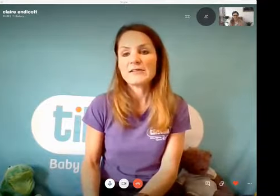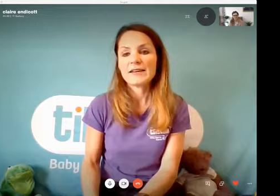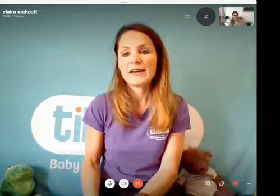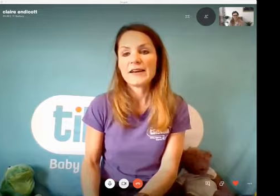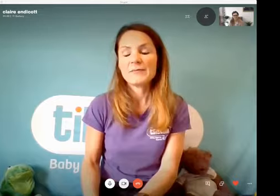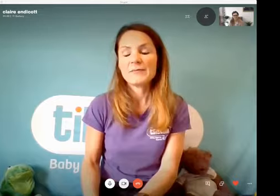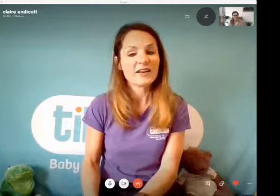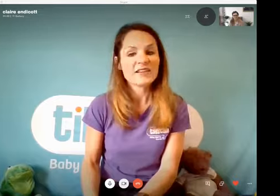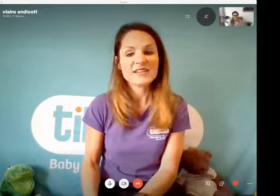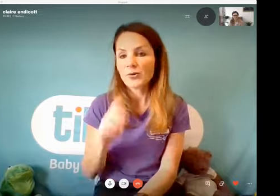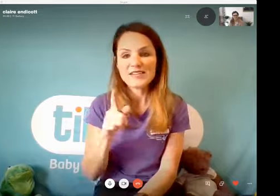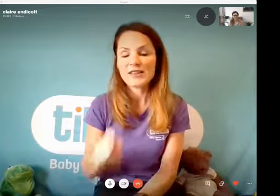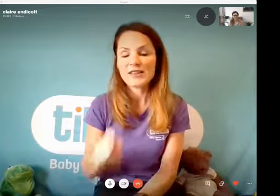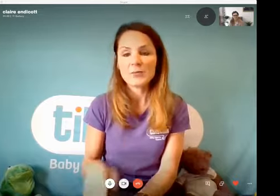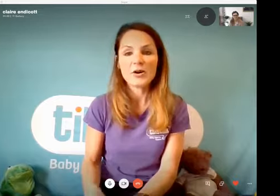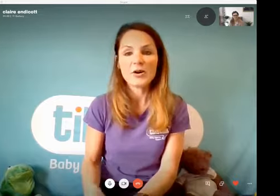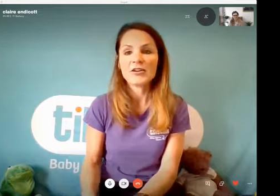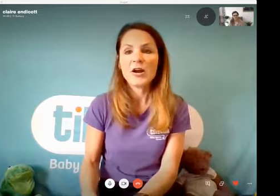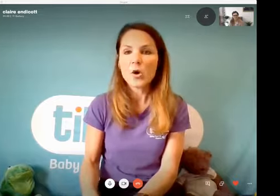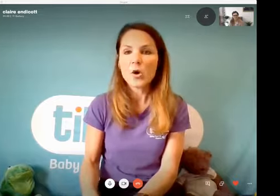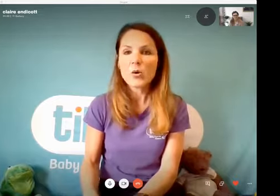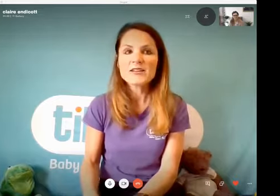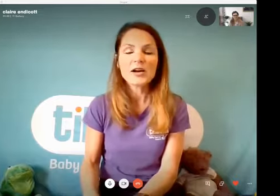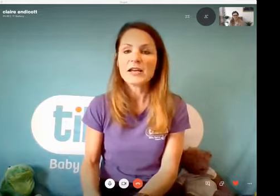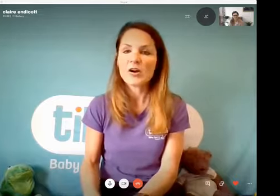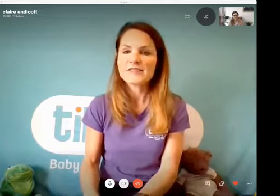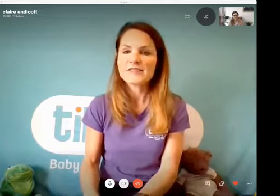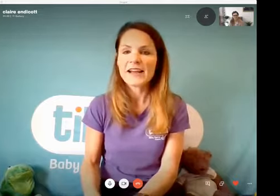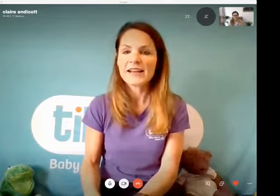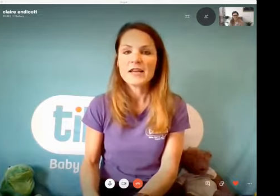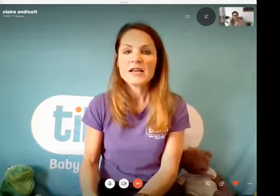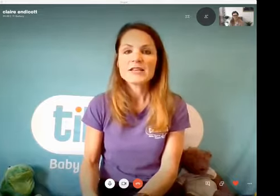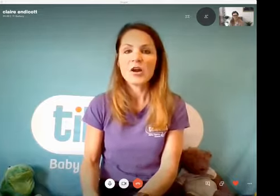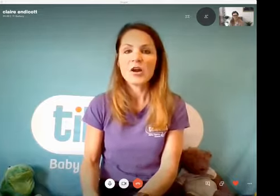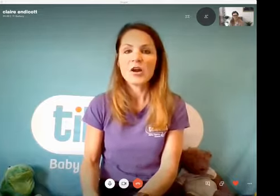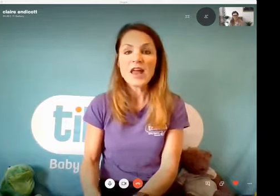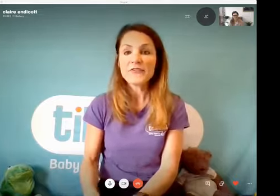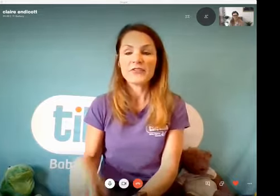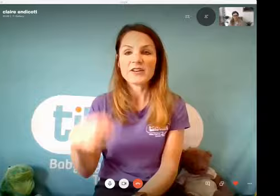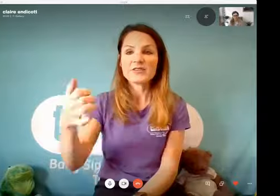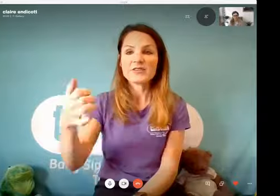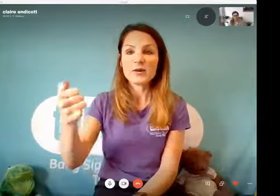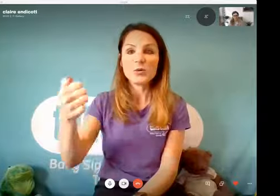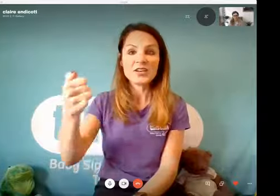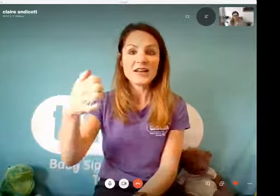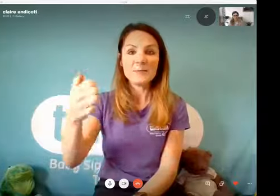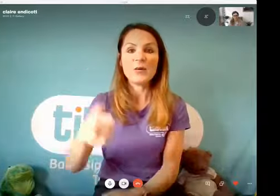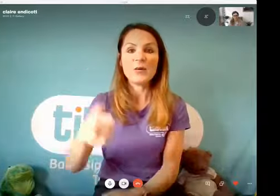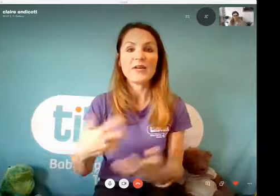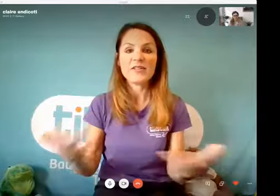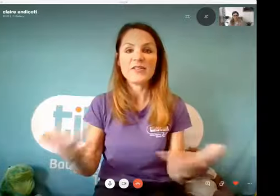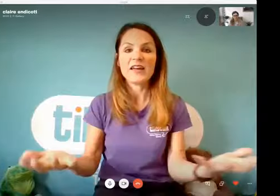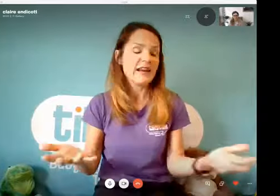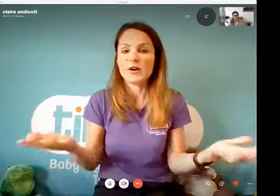Like I say, always say the word, always sign in context. So never, for example, say, oh, would you like some milk? And then it's not milk